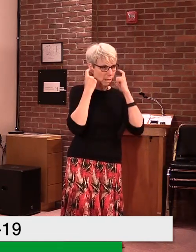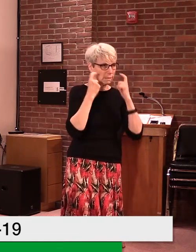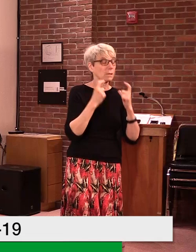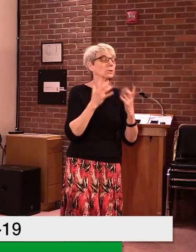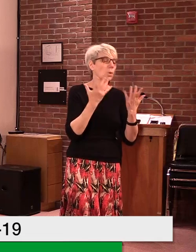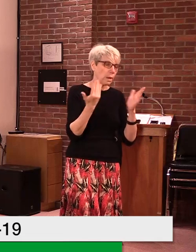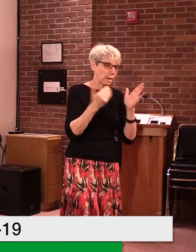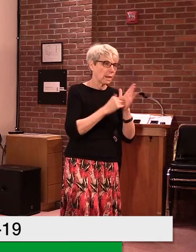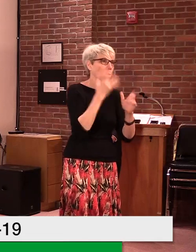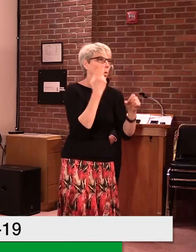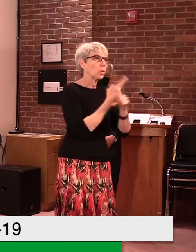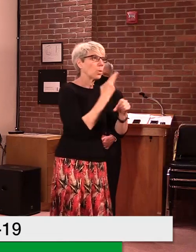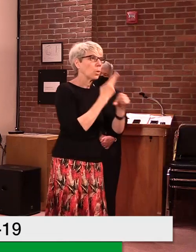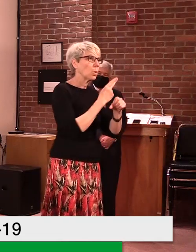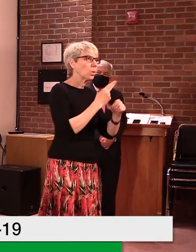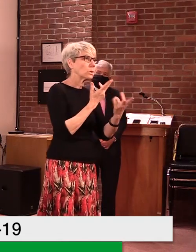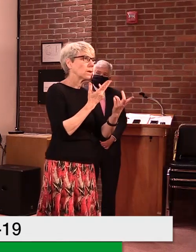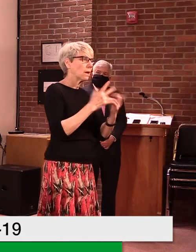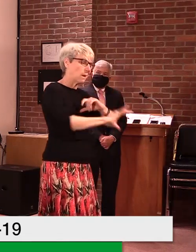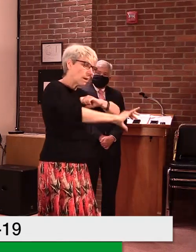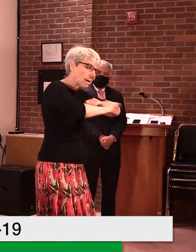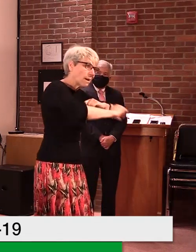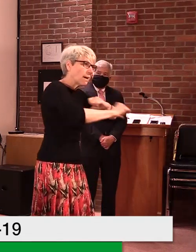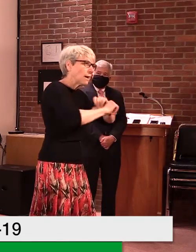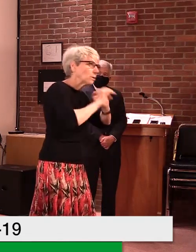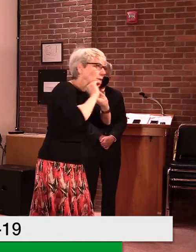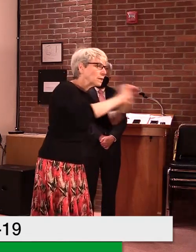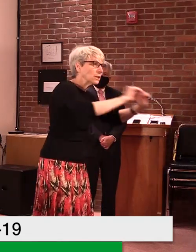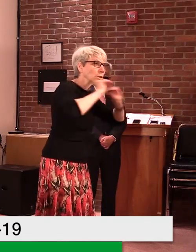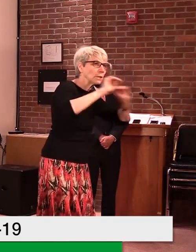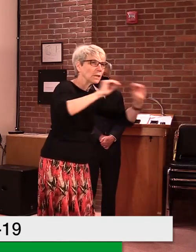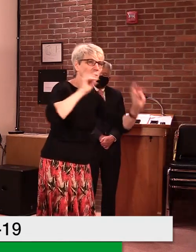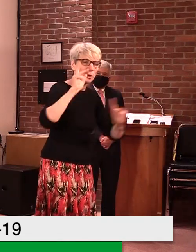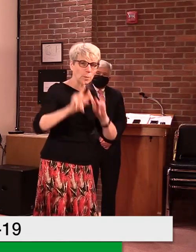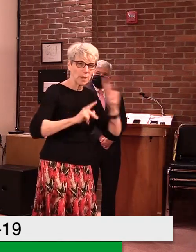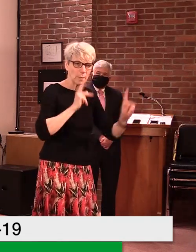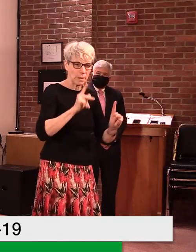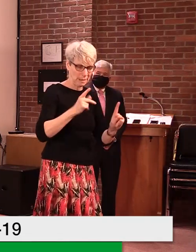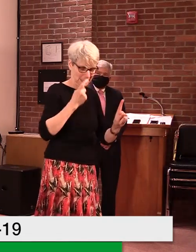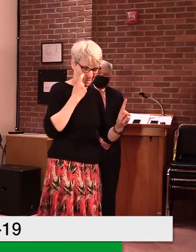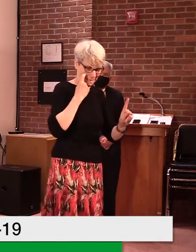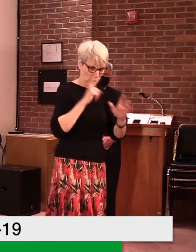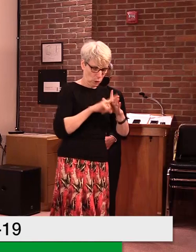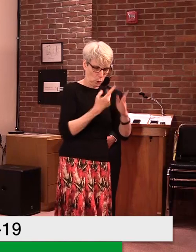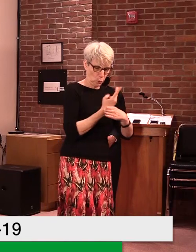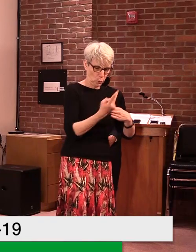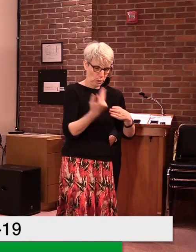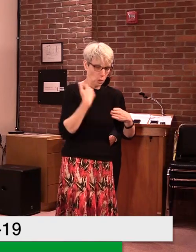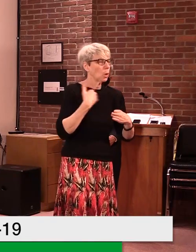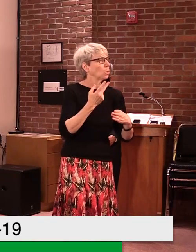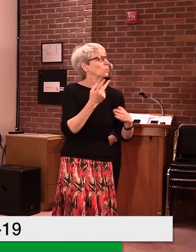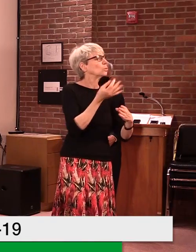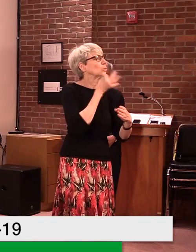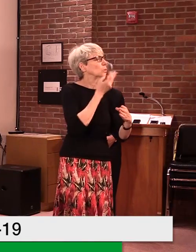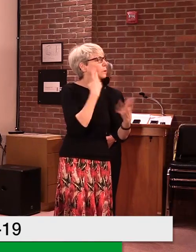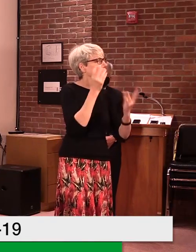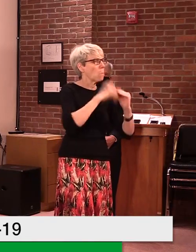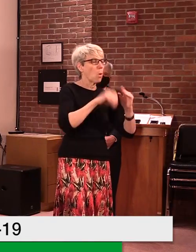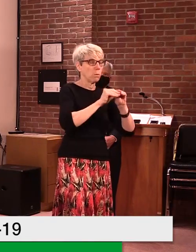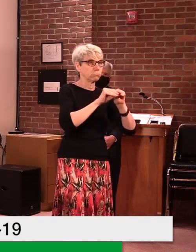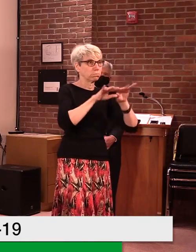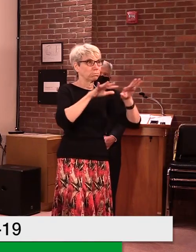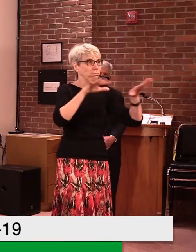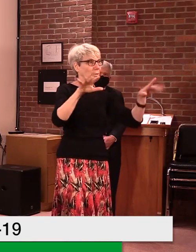in, we'll see more and more this week, as a matter of fact. We put it into place a couple of weeks ago, but it's gaining